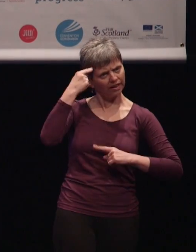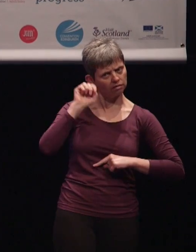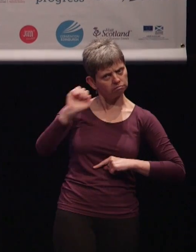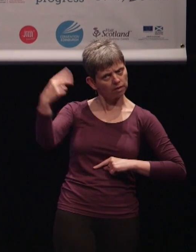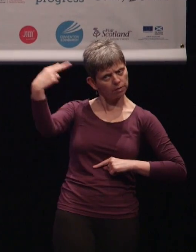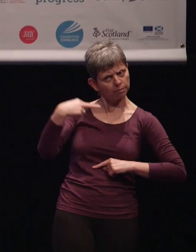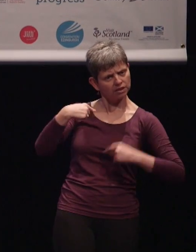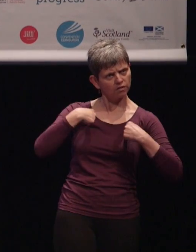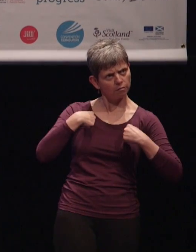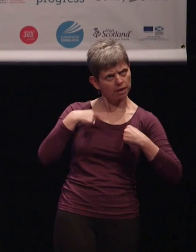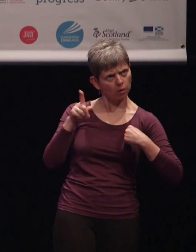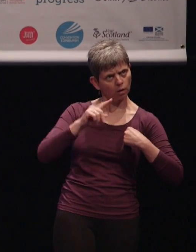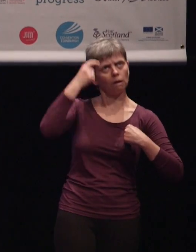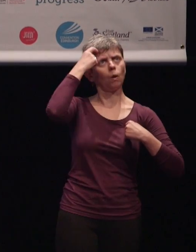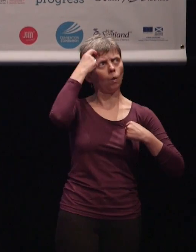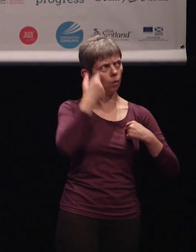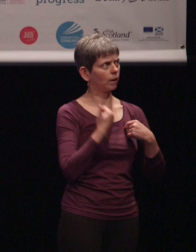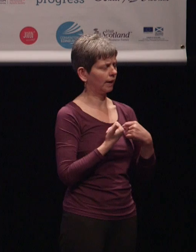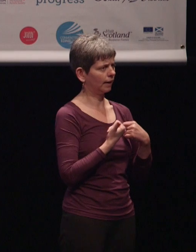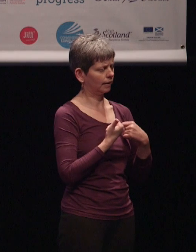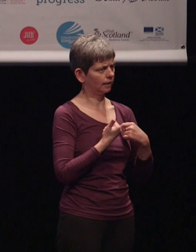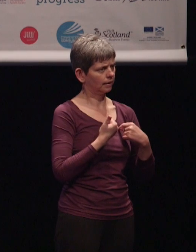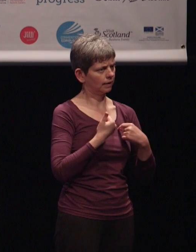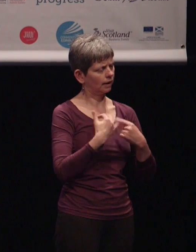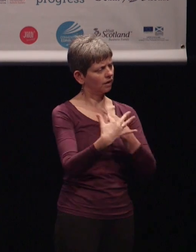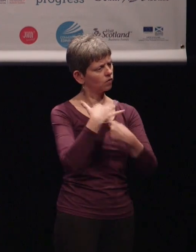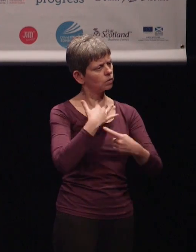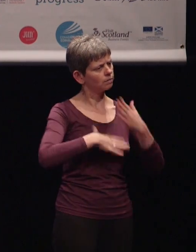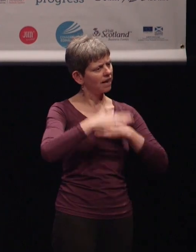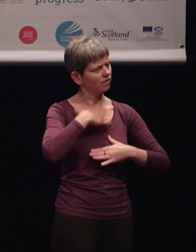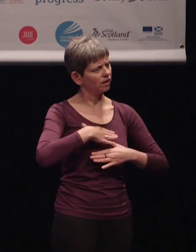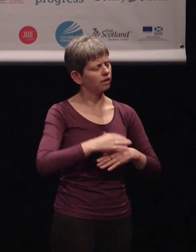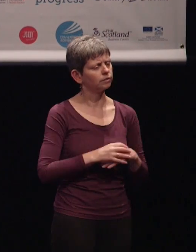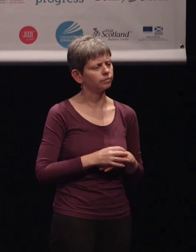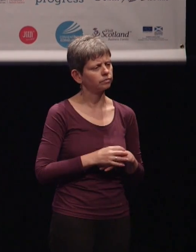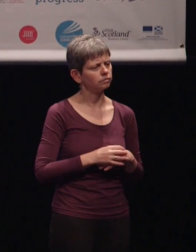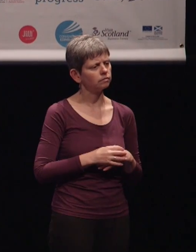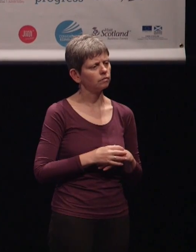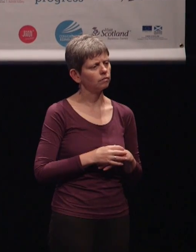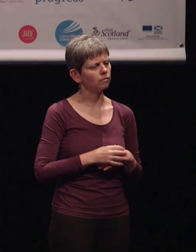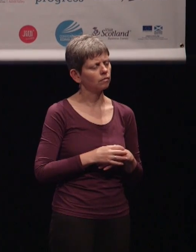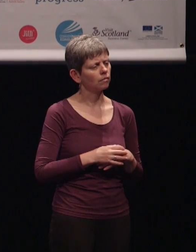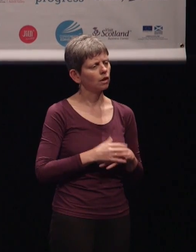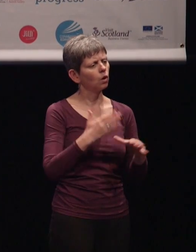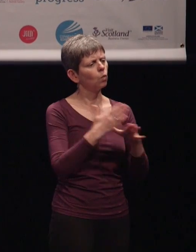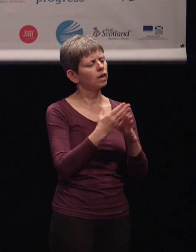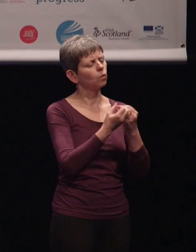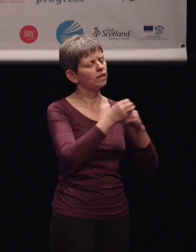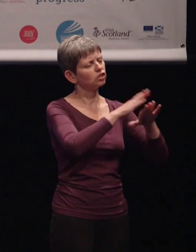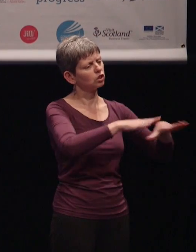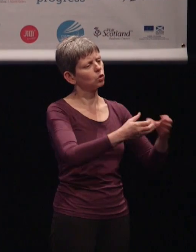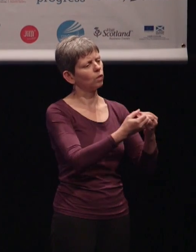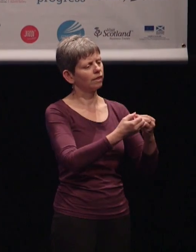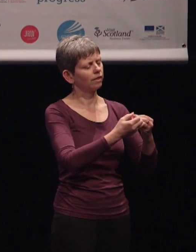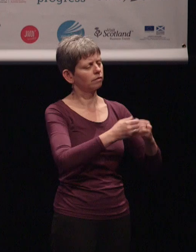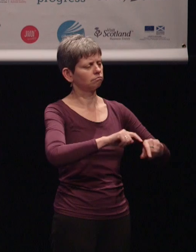when I work with challenging behavior, as I often do, I actually think that all small